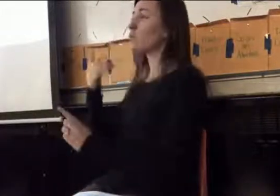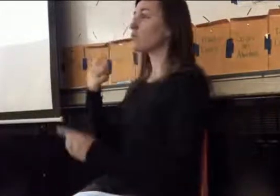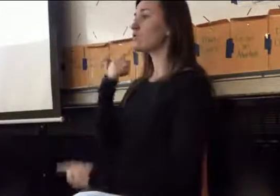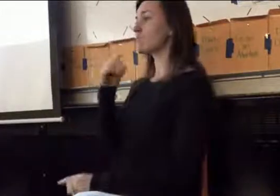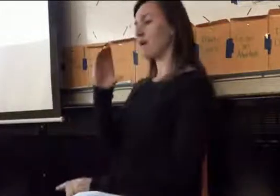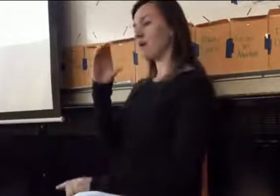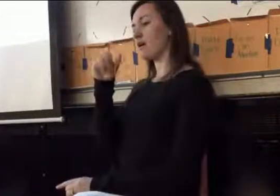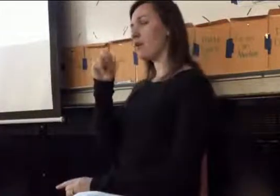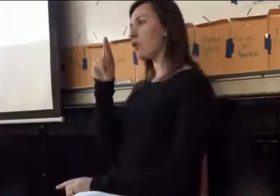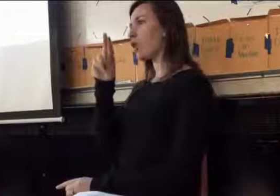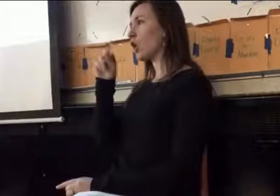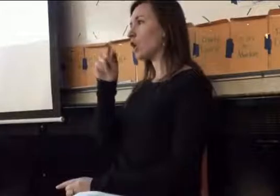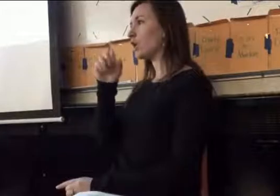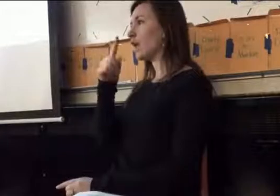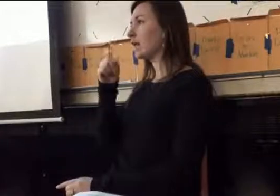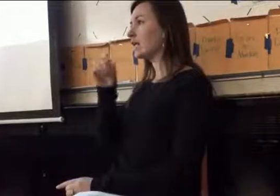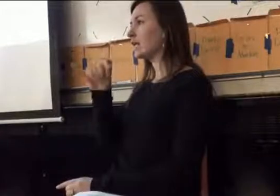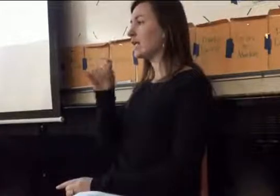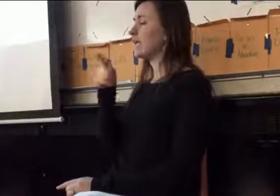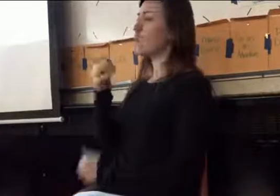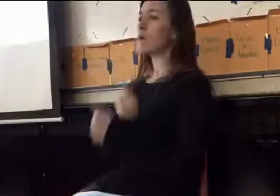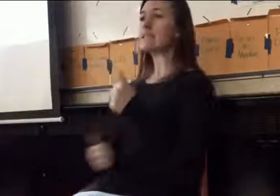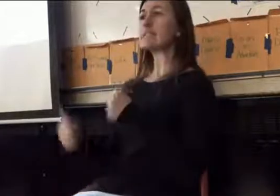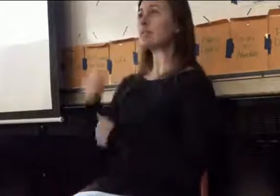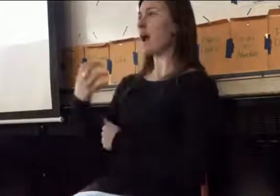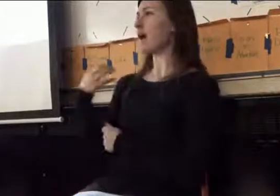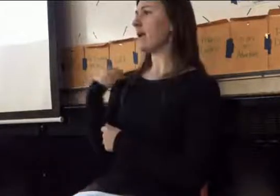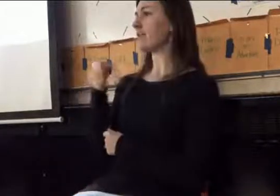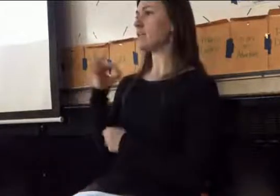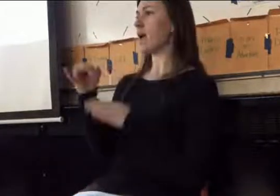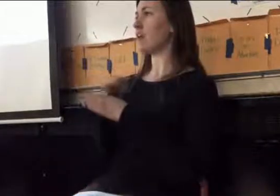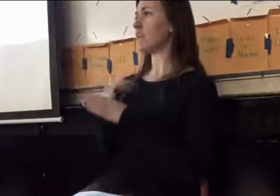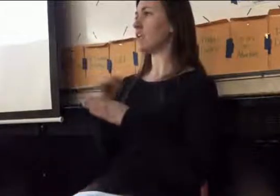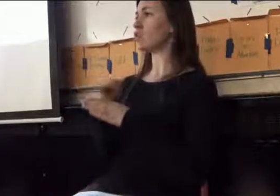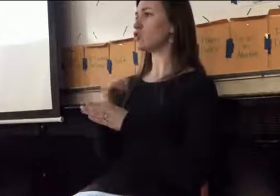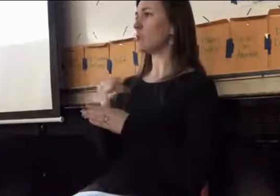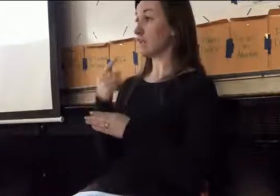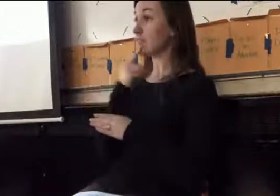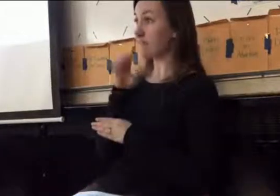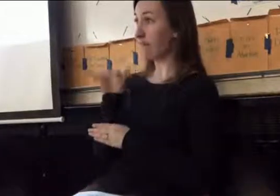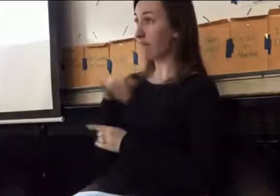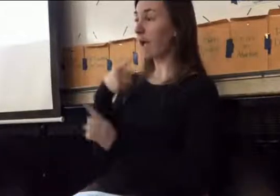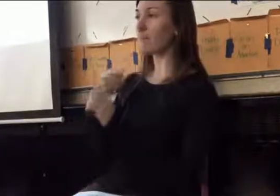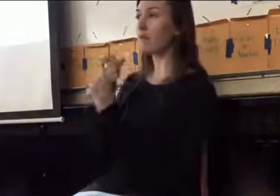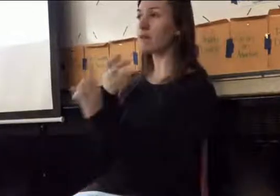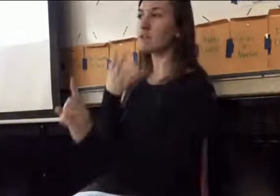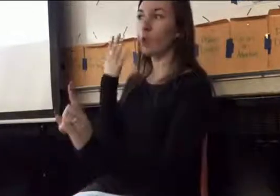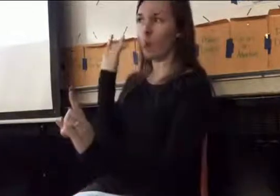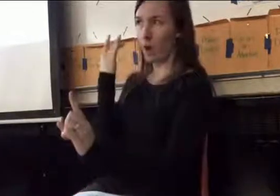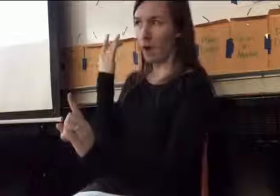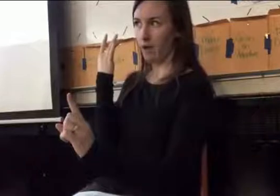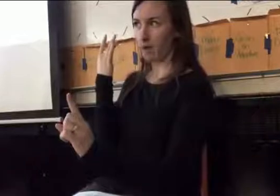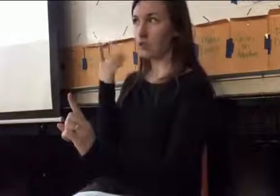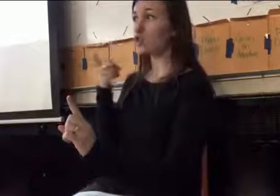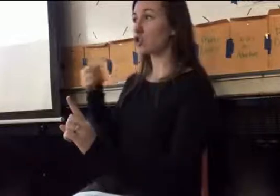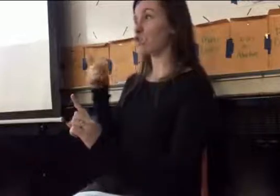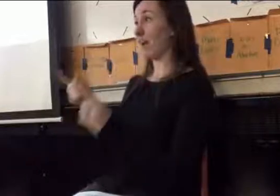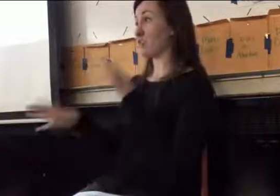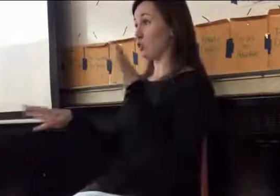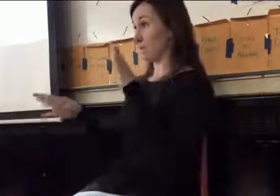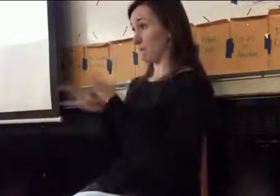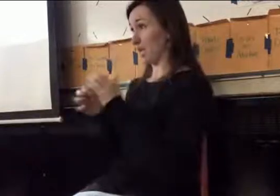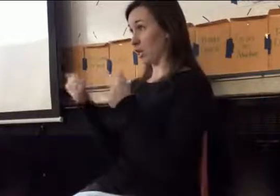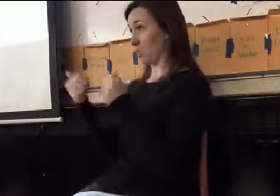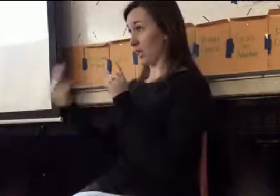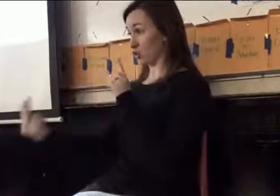what you say. So letter A says, showing the difference between the historians, that's easy. One says, and you reference who, says